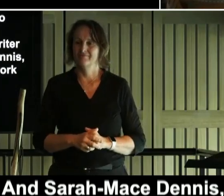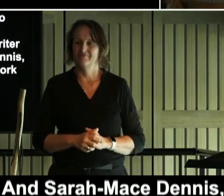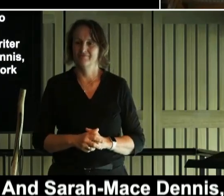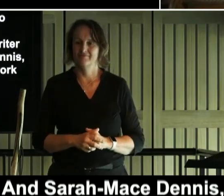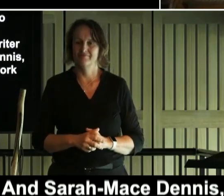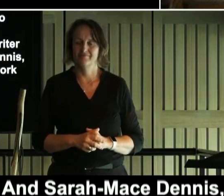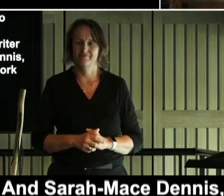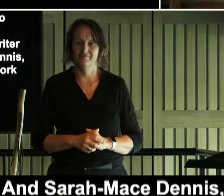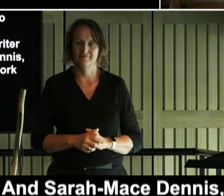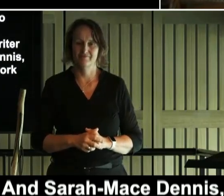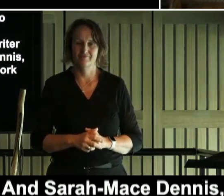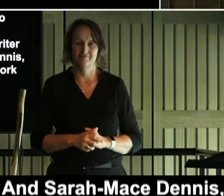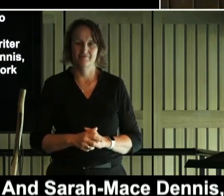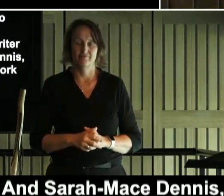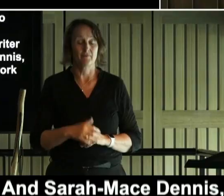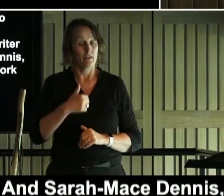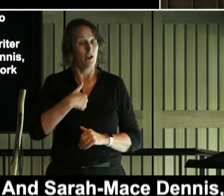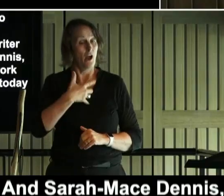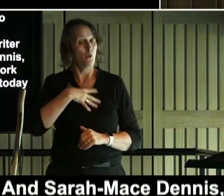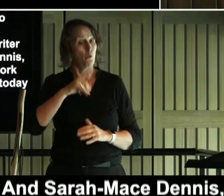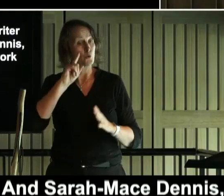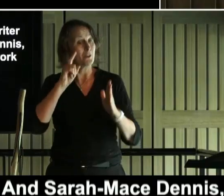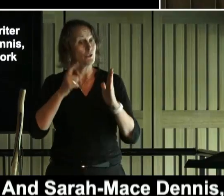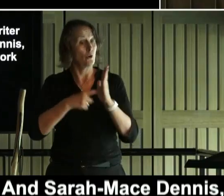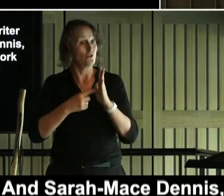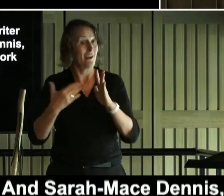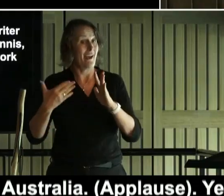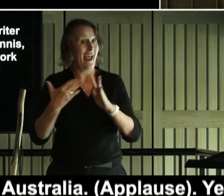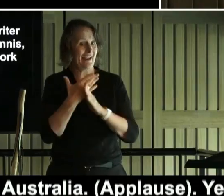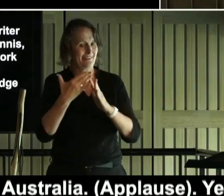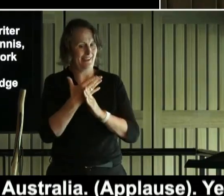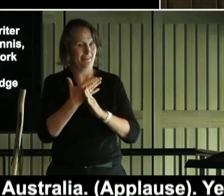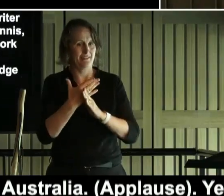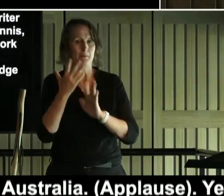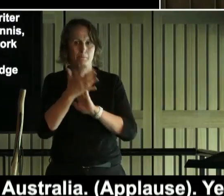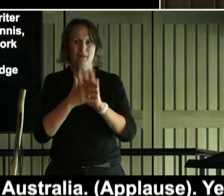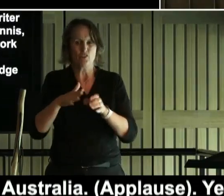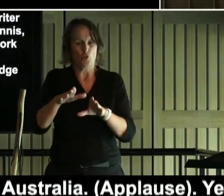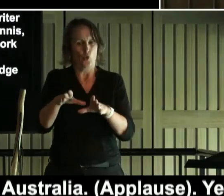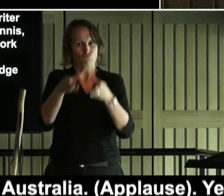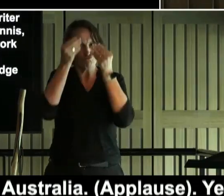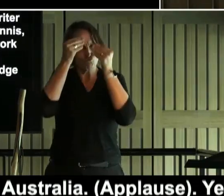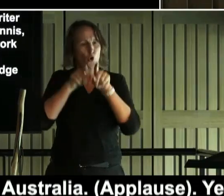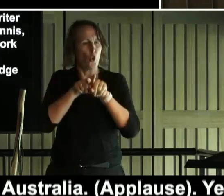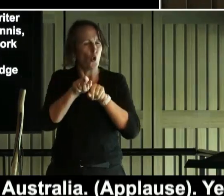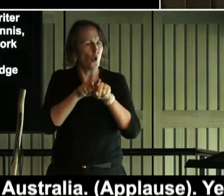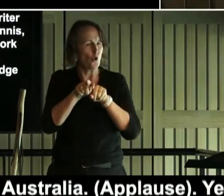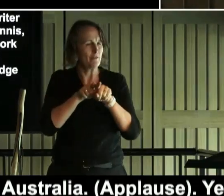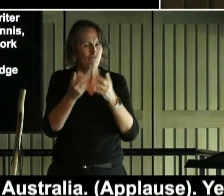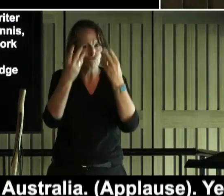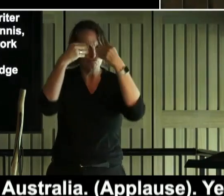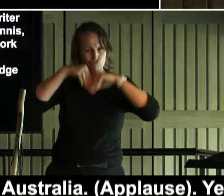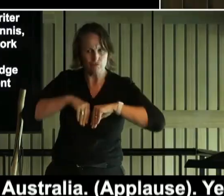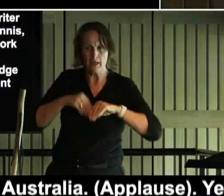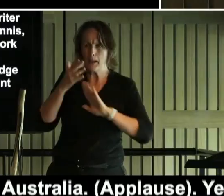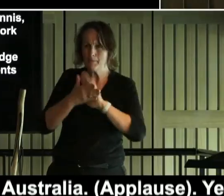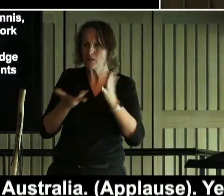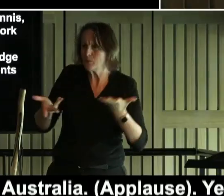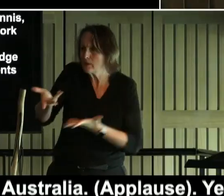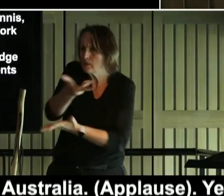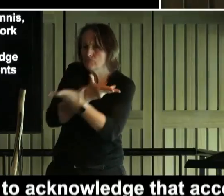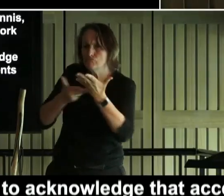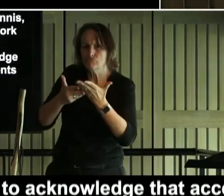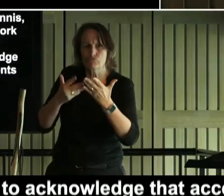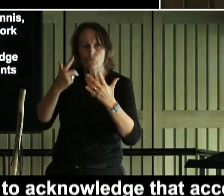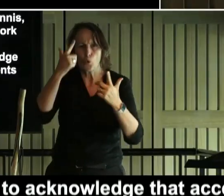begin today's conversation, I do want to acknowledge that Access is a place of learning. These events are spaces where we can explore,